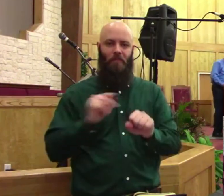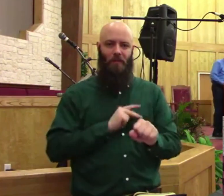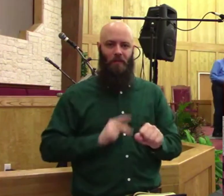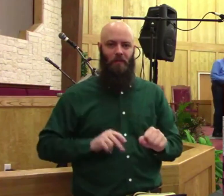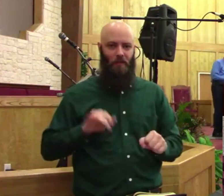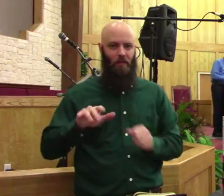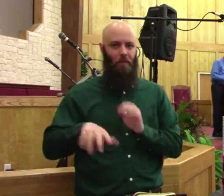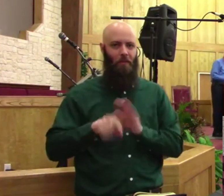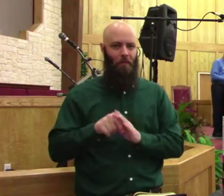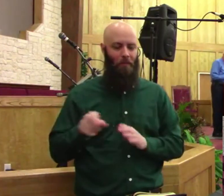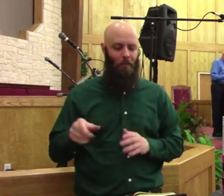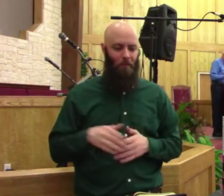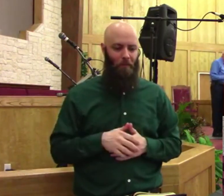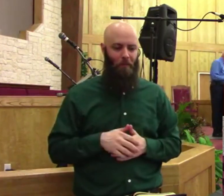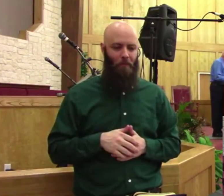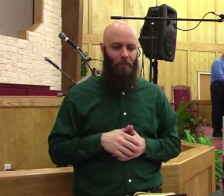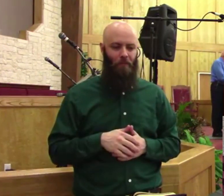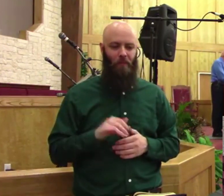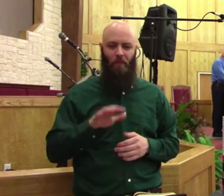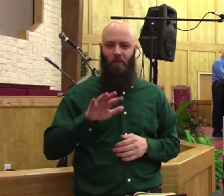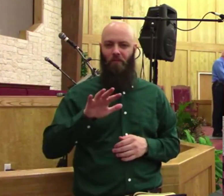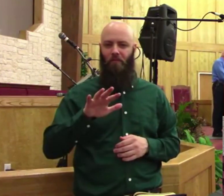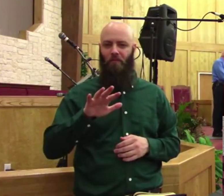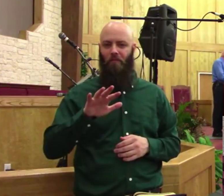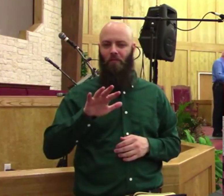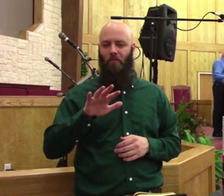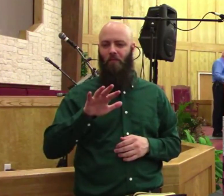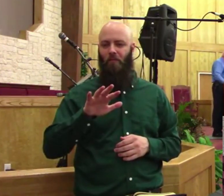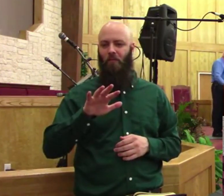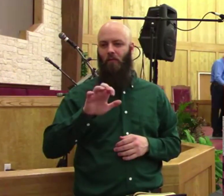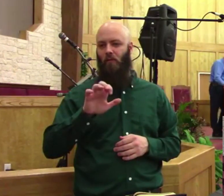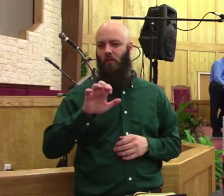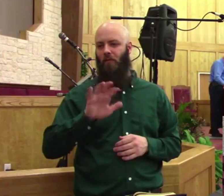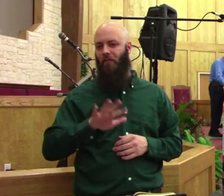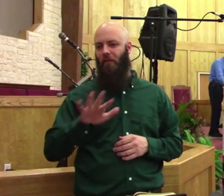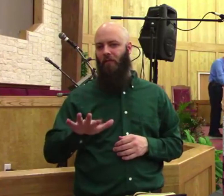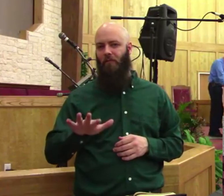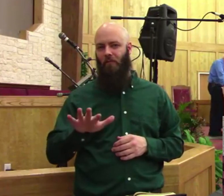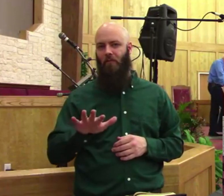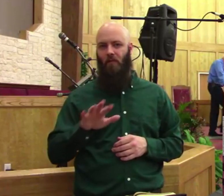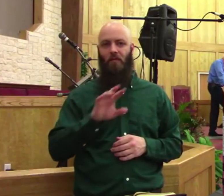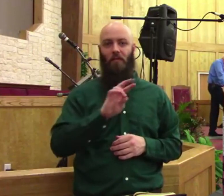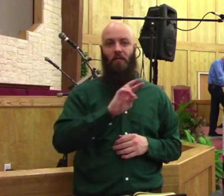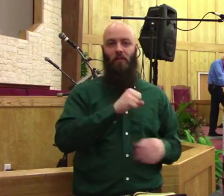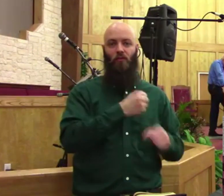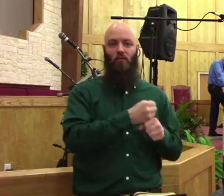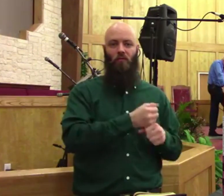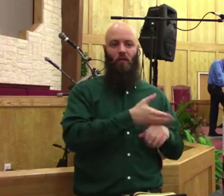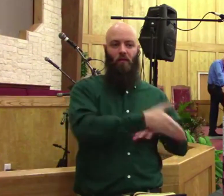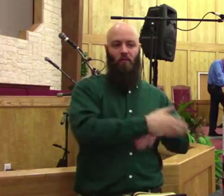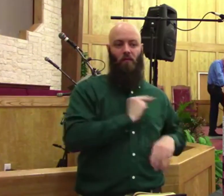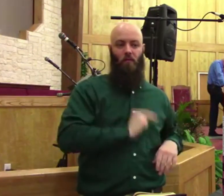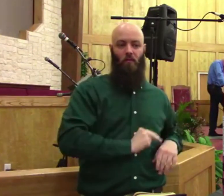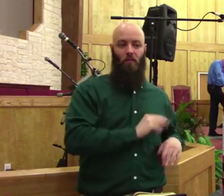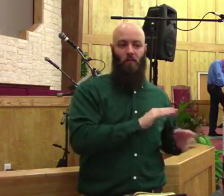This is, we're in 555, 7 years after Nebuchadnezzar's